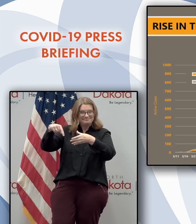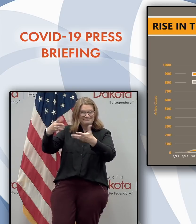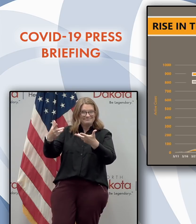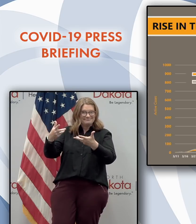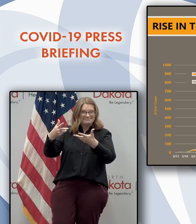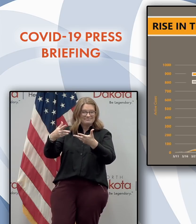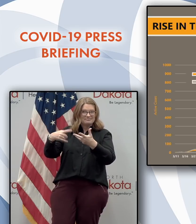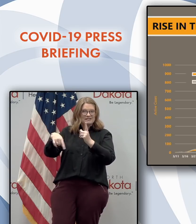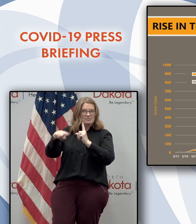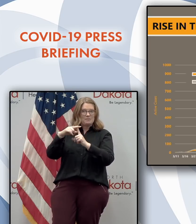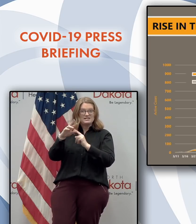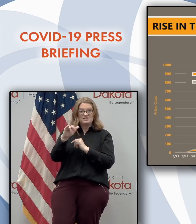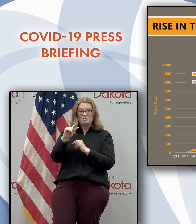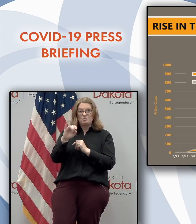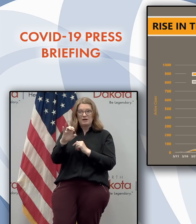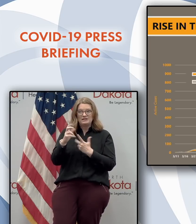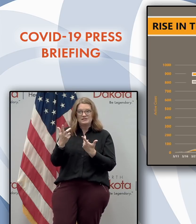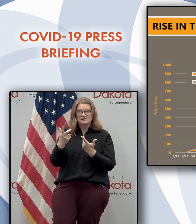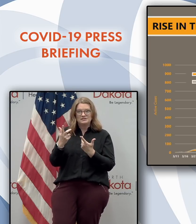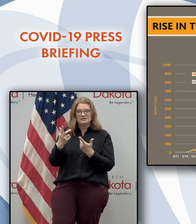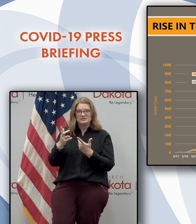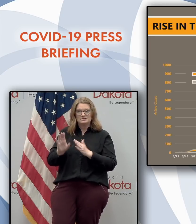positivity rate is